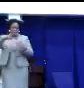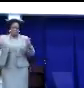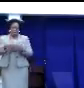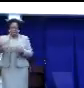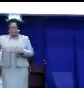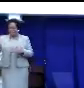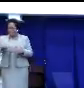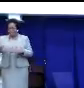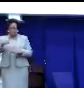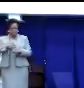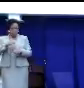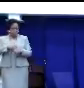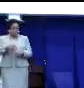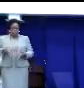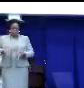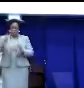at the same time? Well,